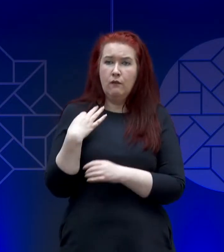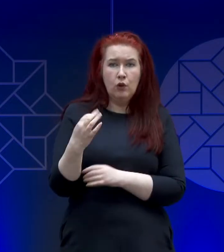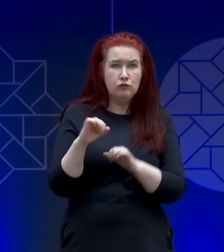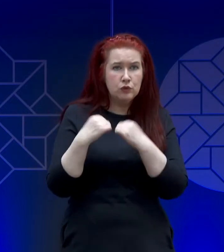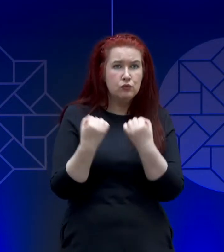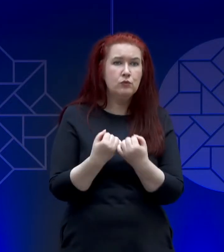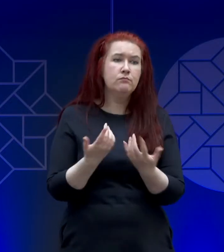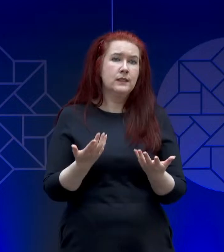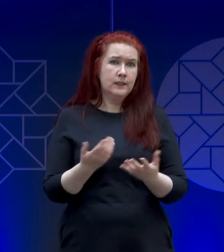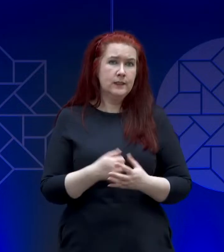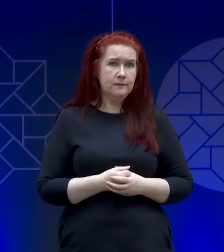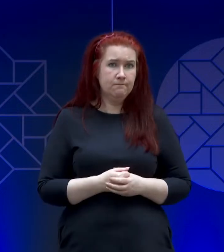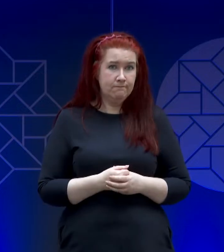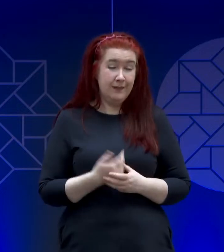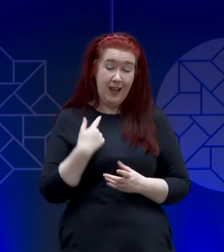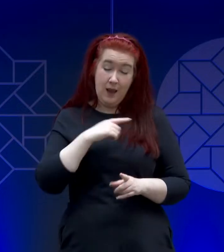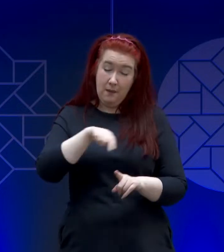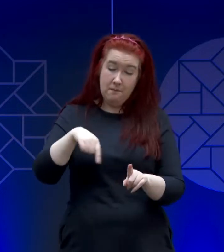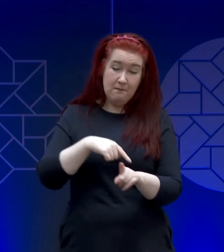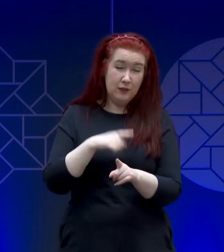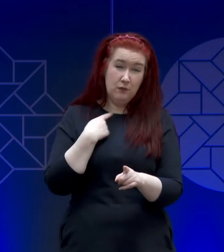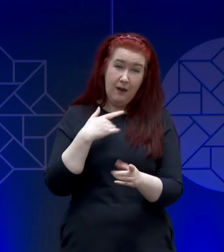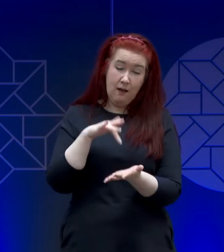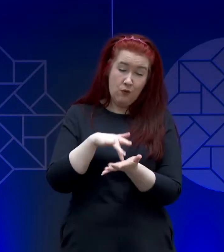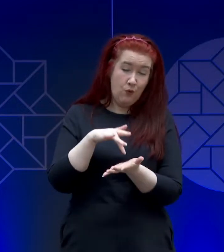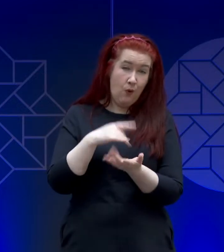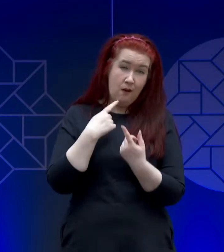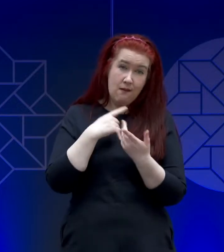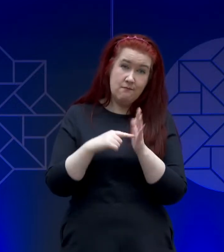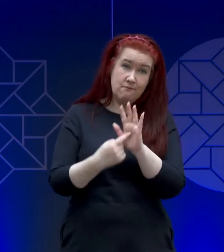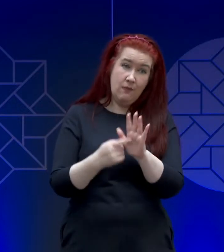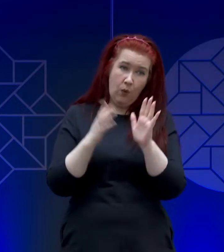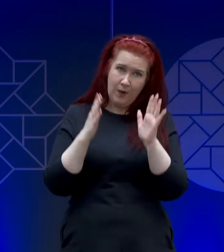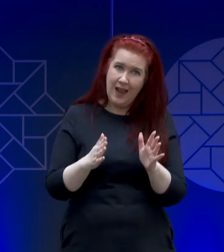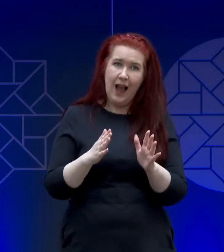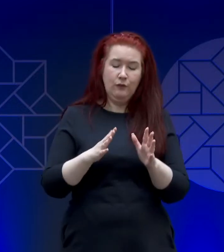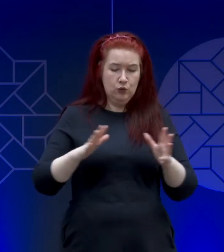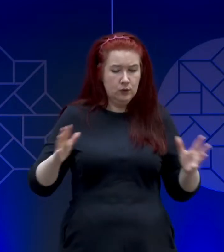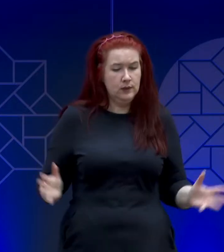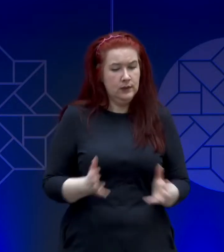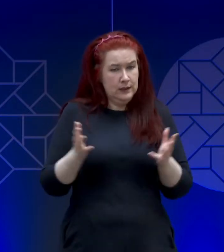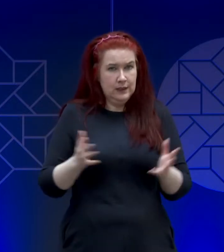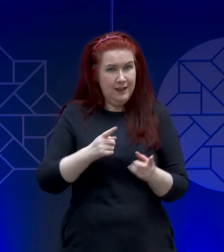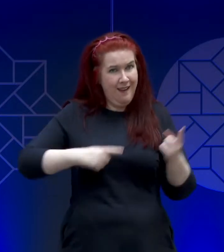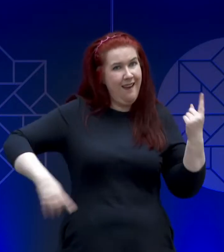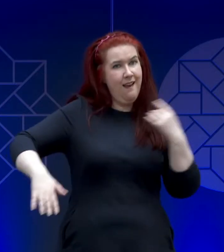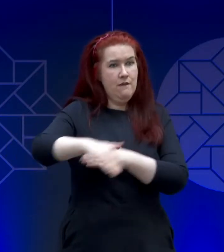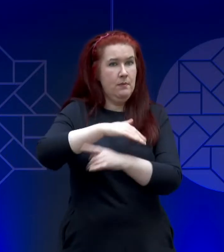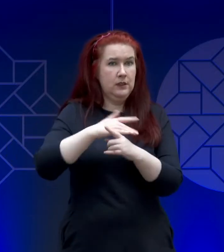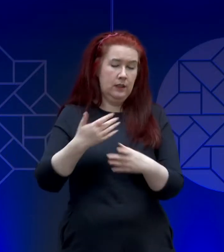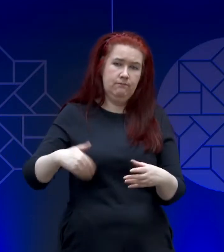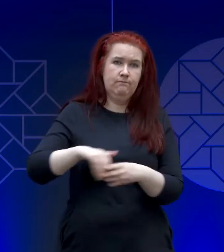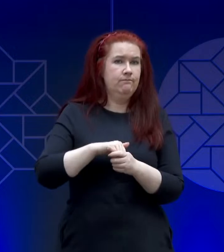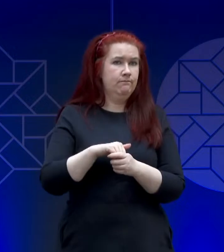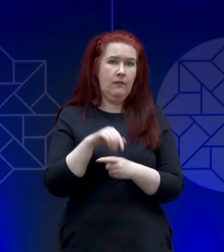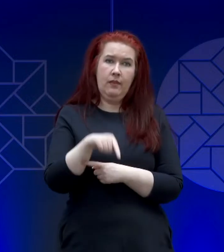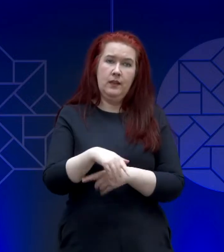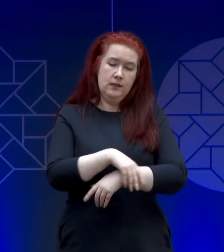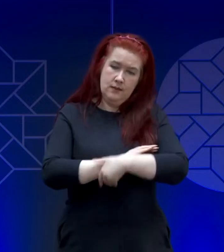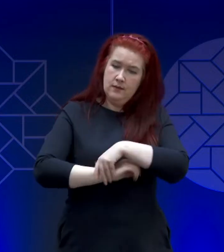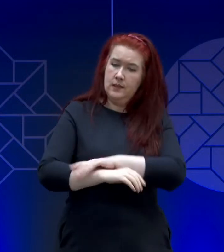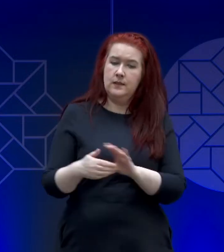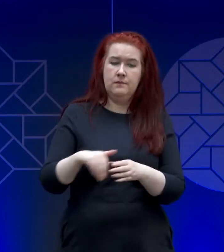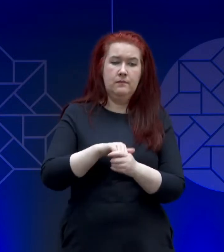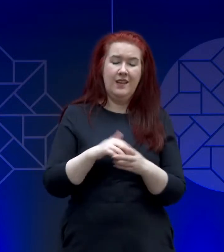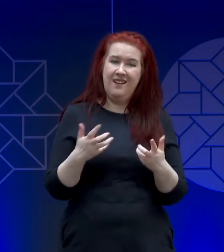Again, I come back to my core point in my message today. We've got to mobilise everybody to be part of this approach that we take